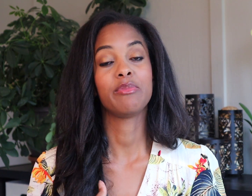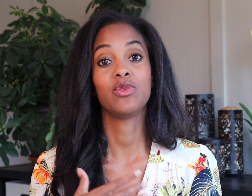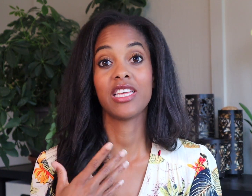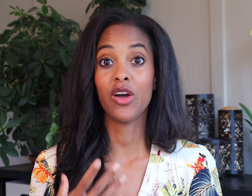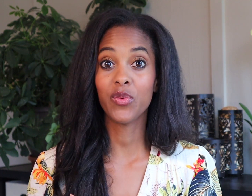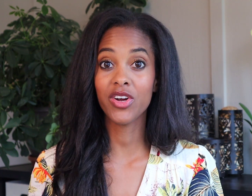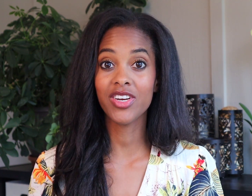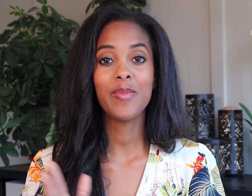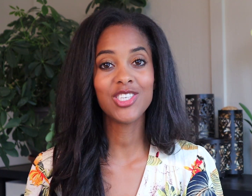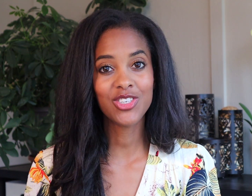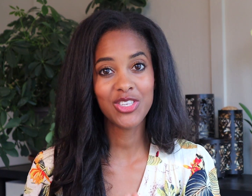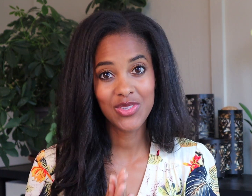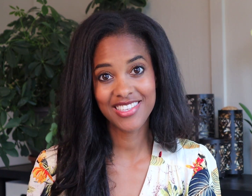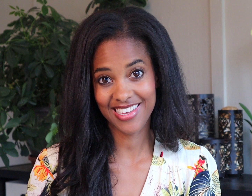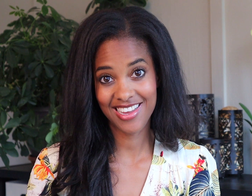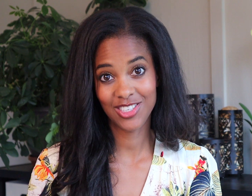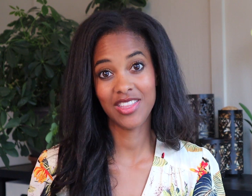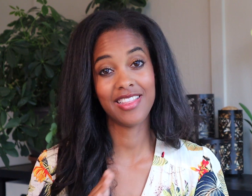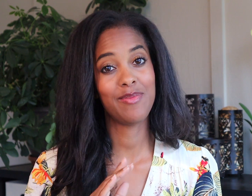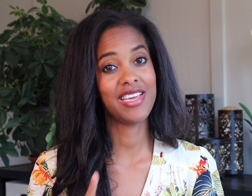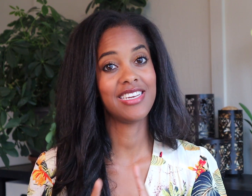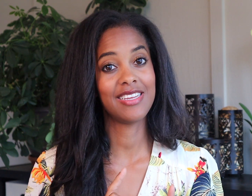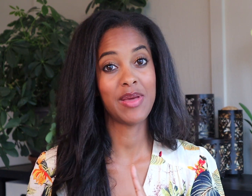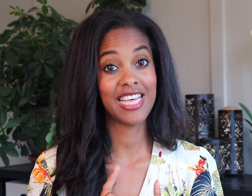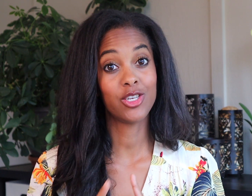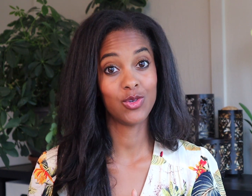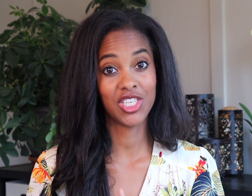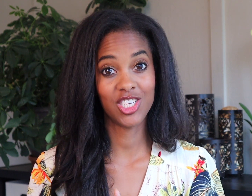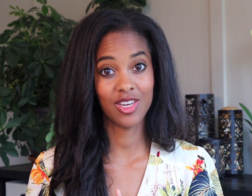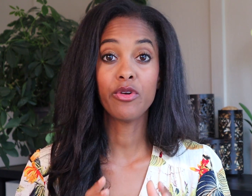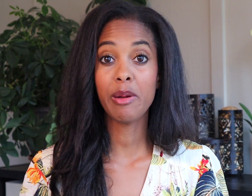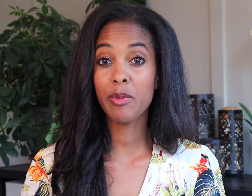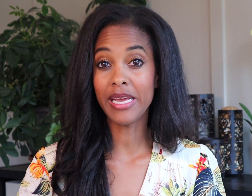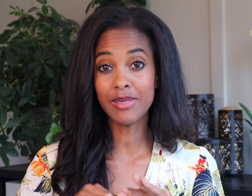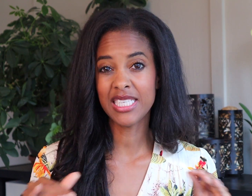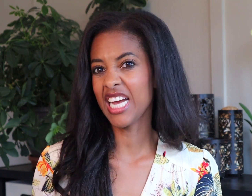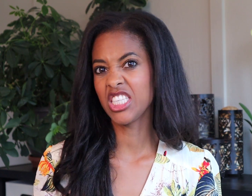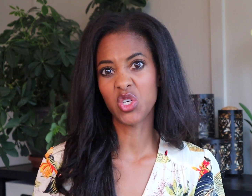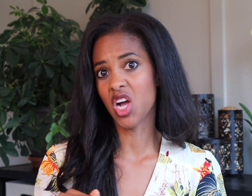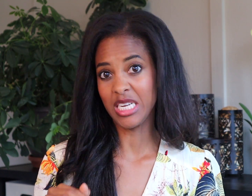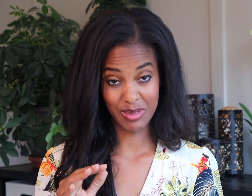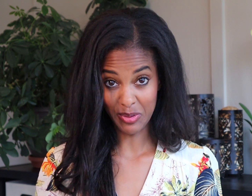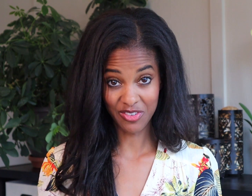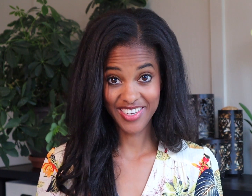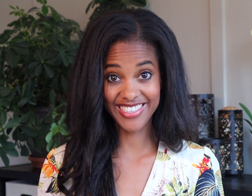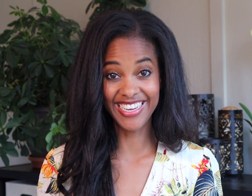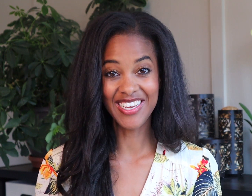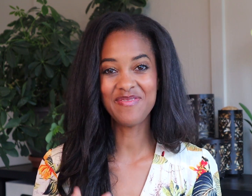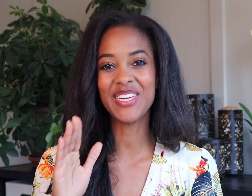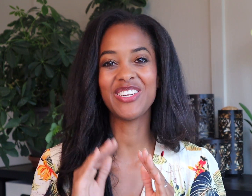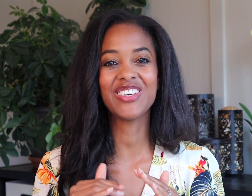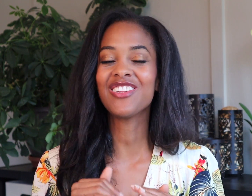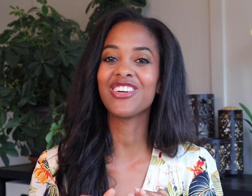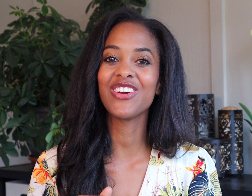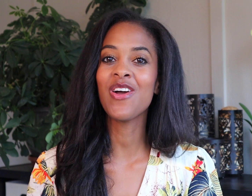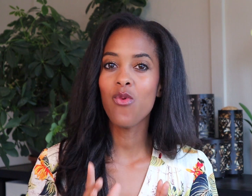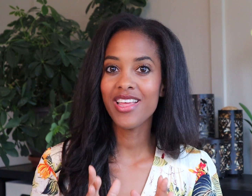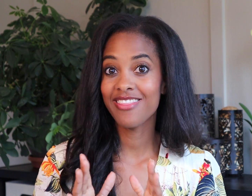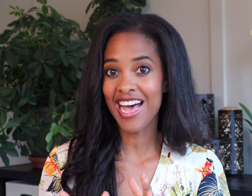say that word, make sure to use the sign so that they begin to make that association. And remember, baby signs are not gonna be perfect, but you're gonna learn what that